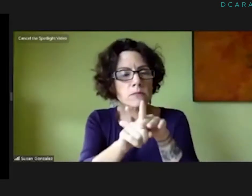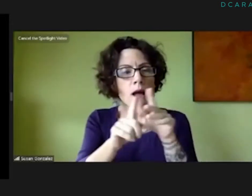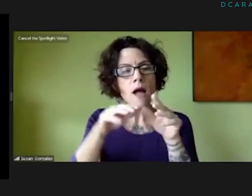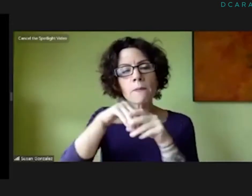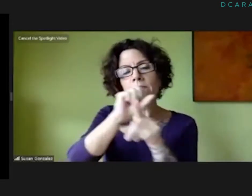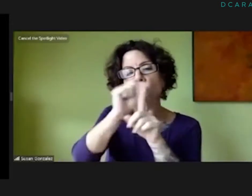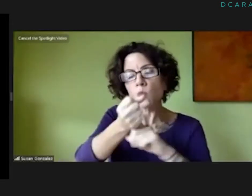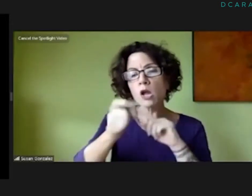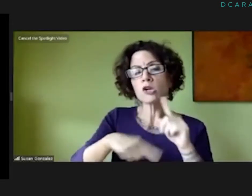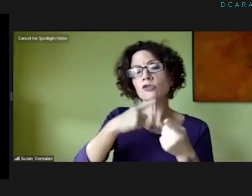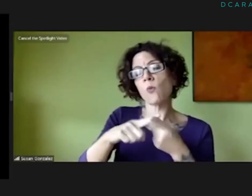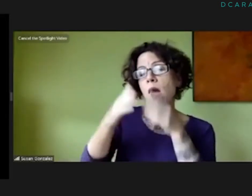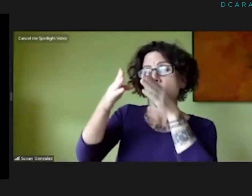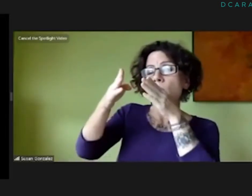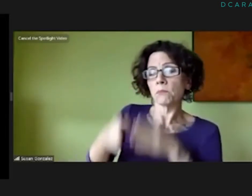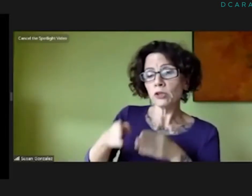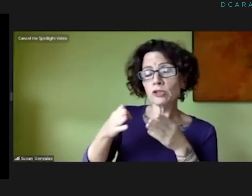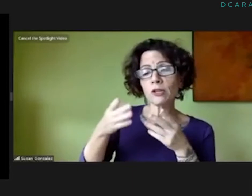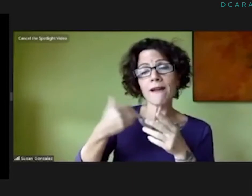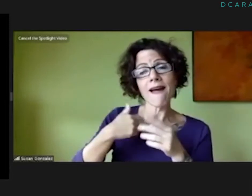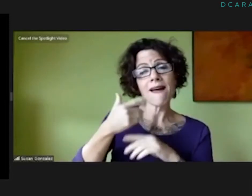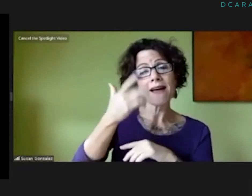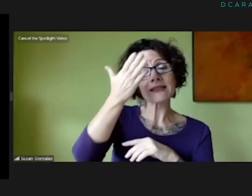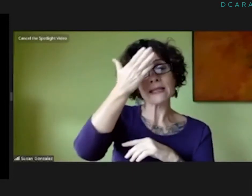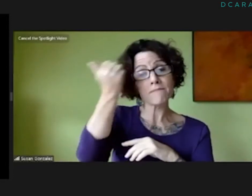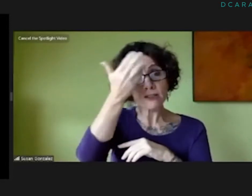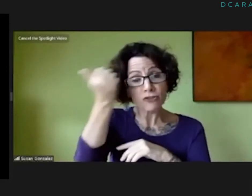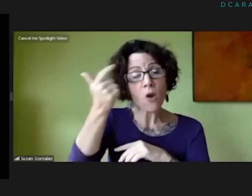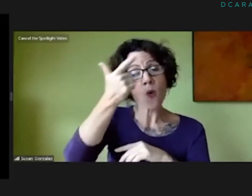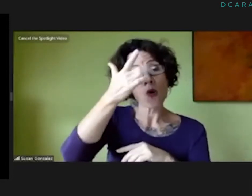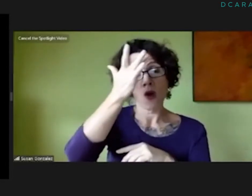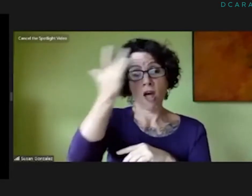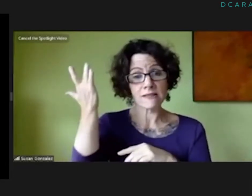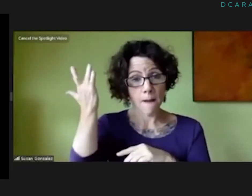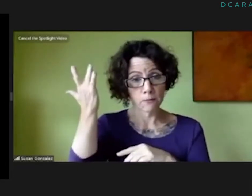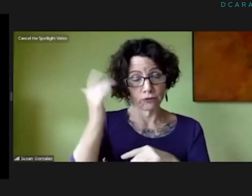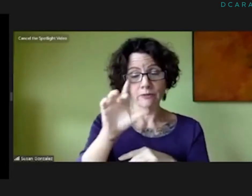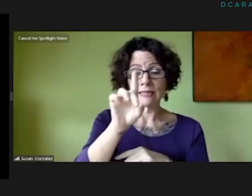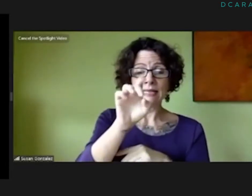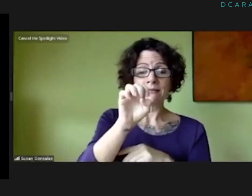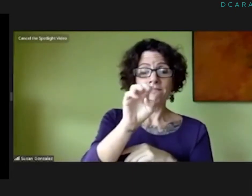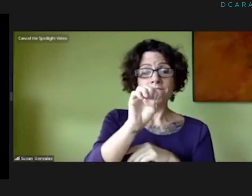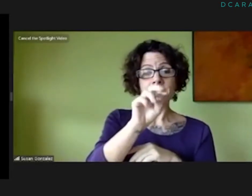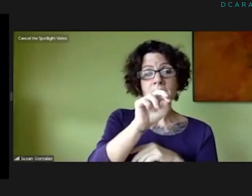A situation may come up where an individual has dementia or